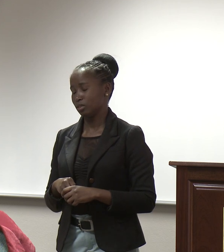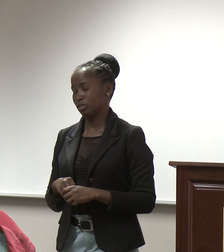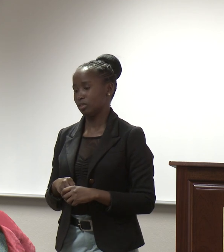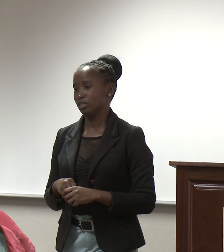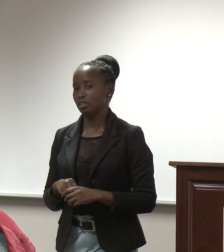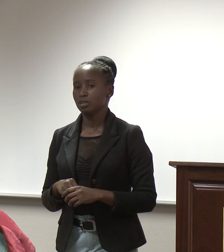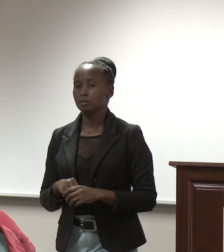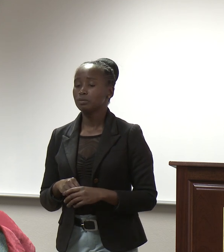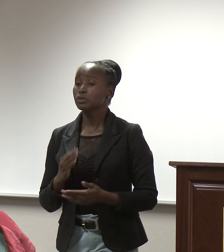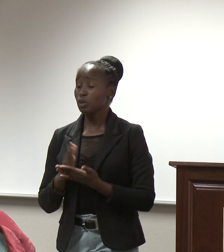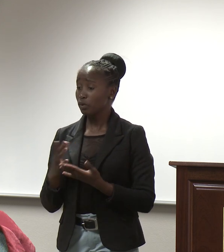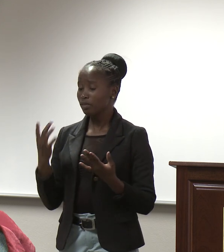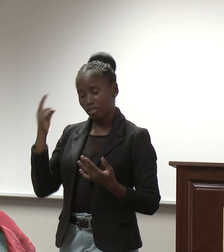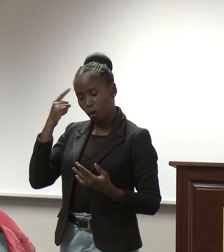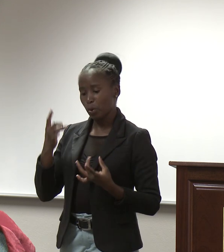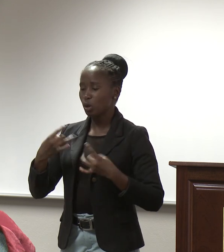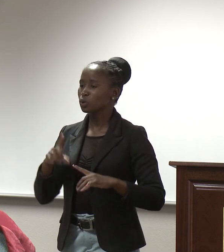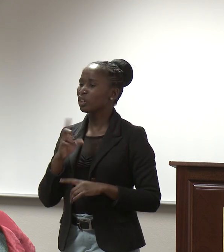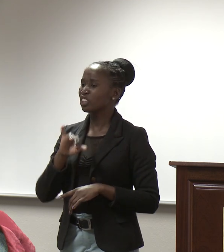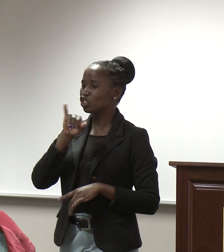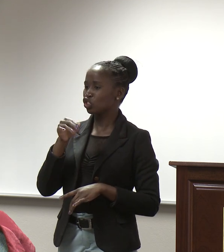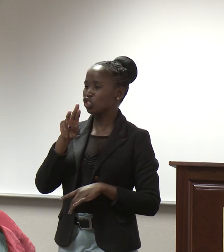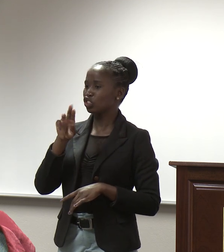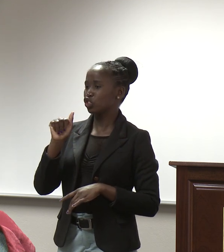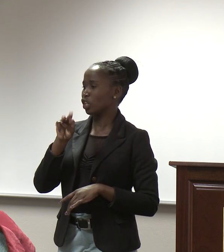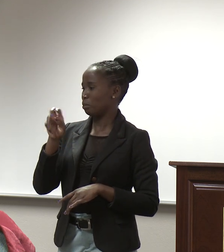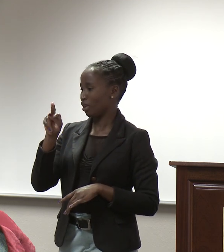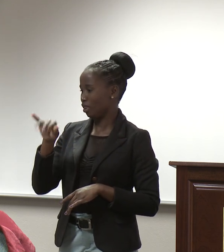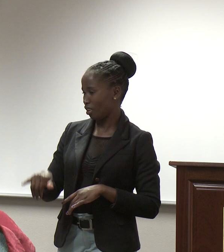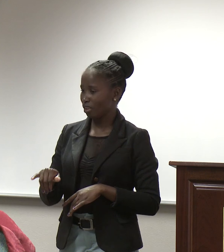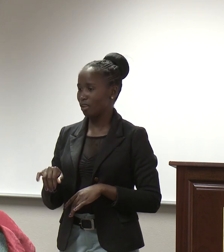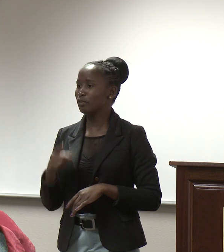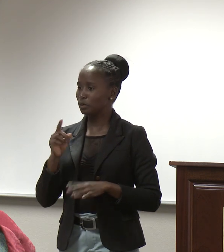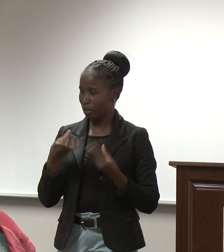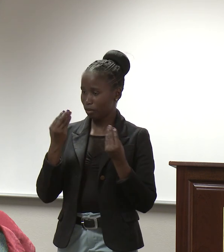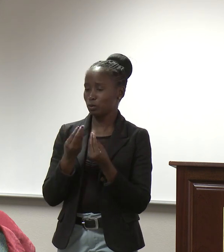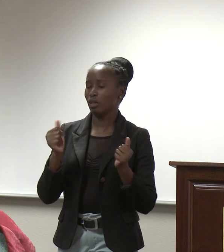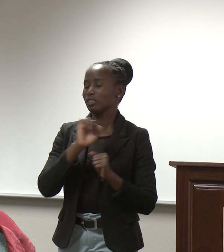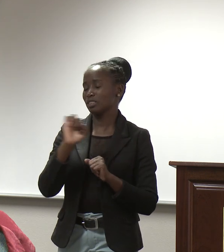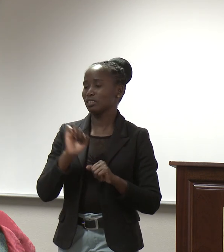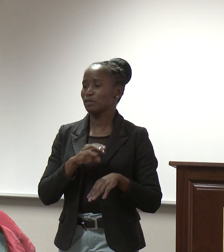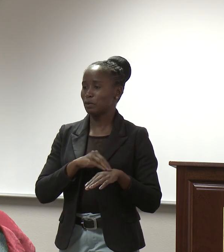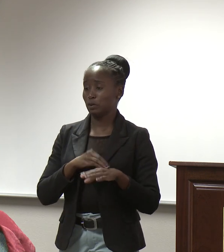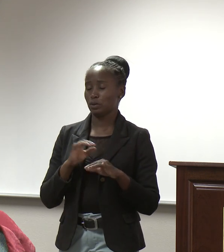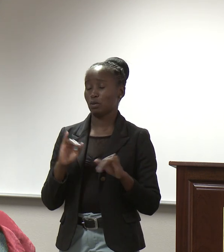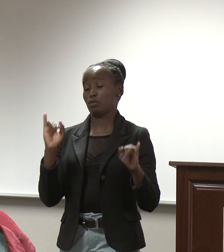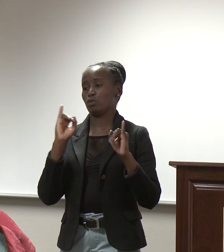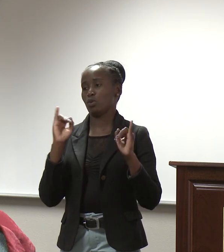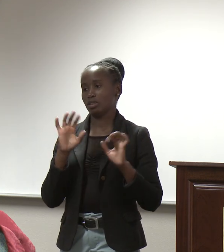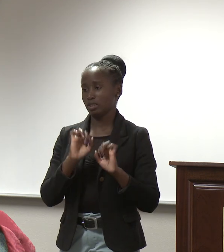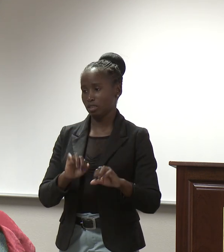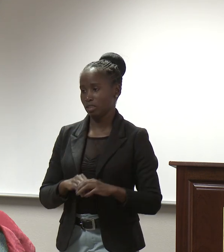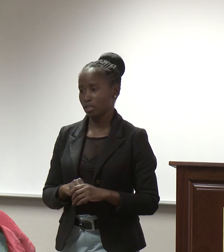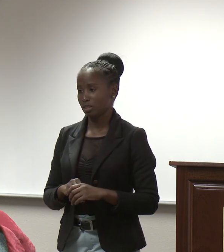crisis of the university. So we may be at the mercy of administrators and, of course, people